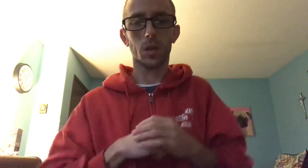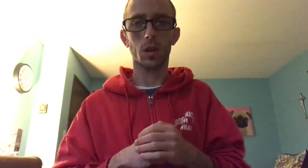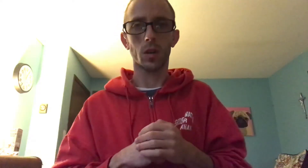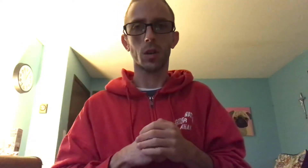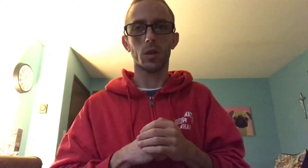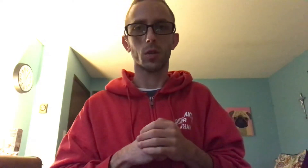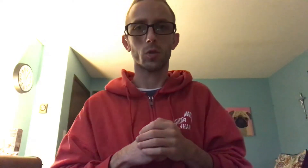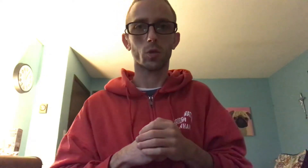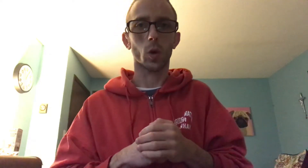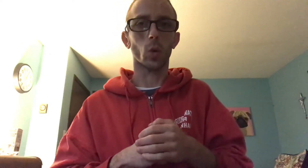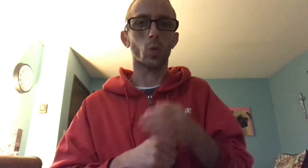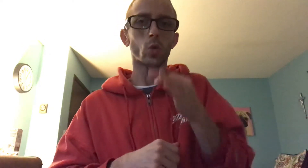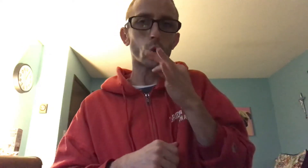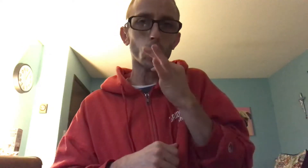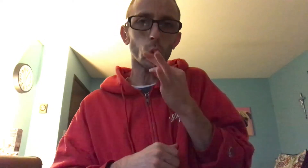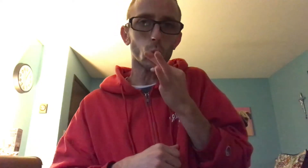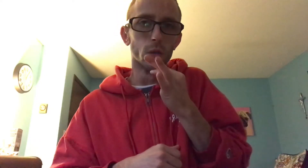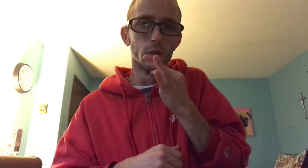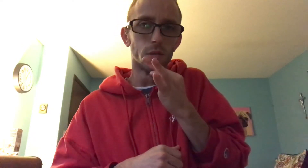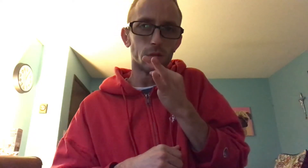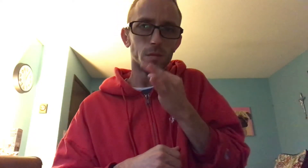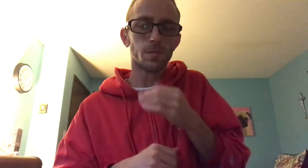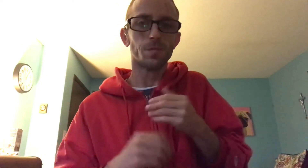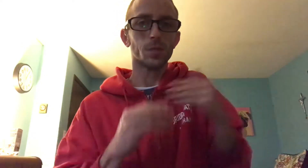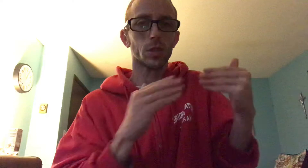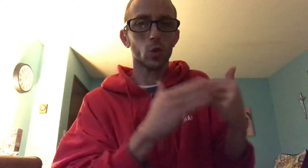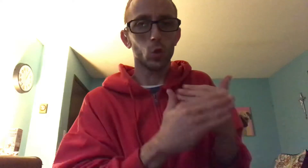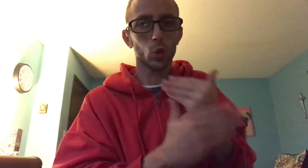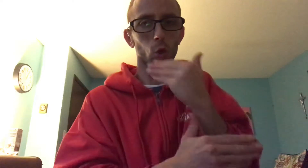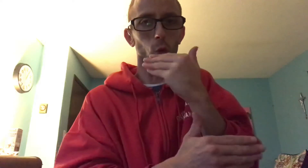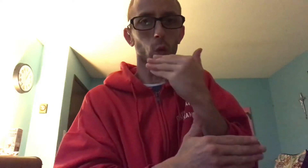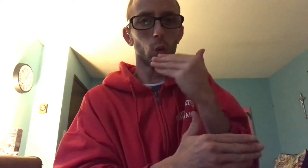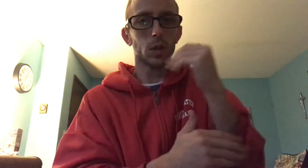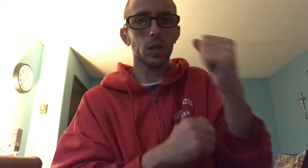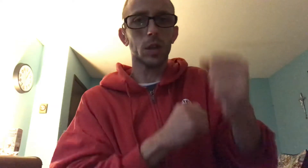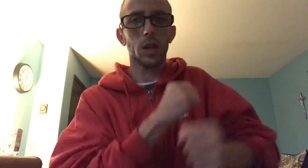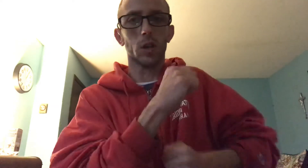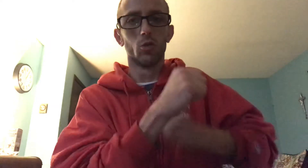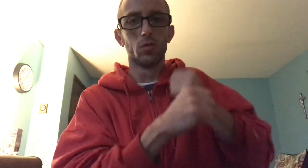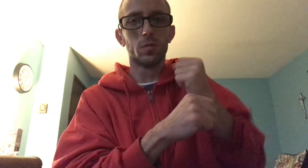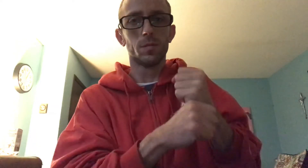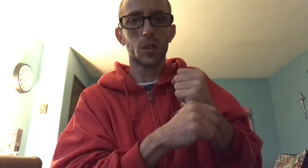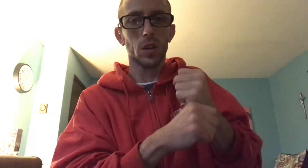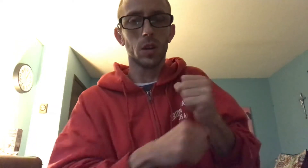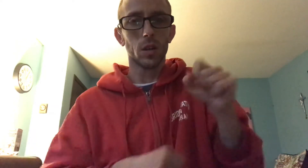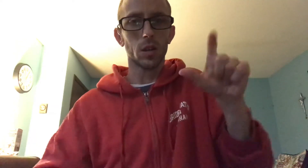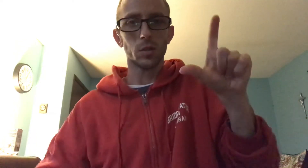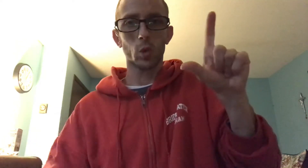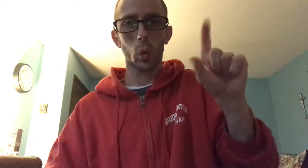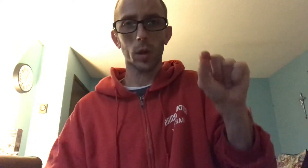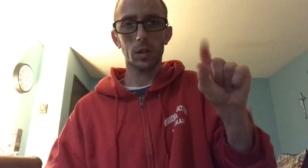so June, New, yeah, 20,